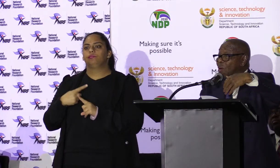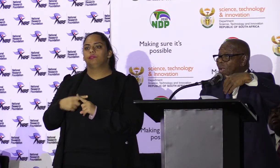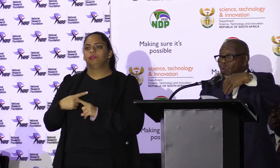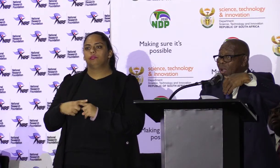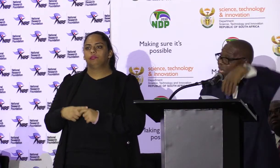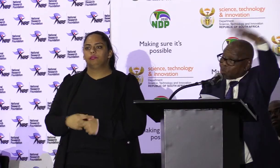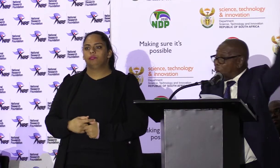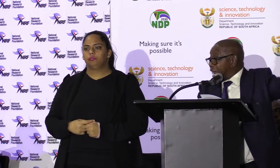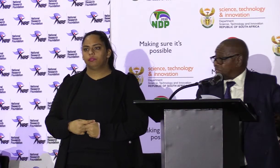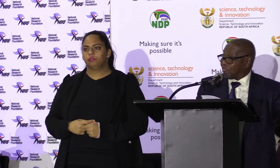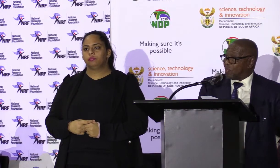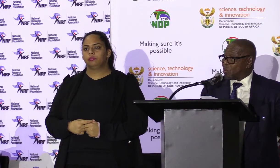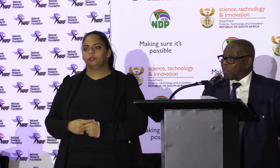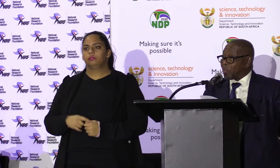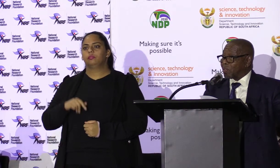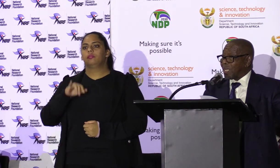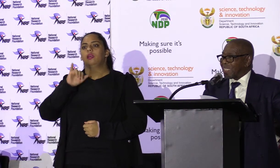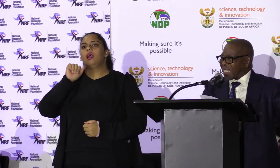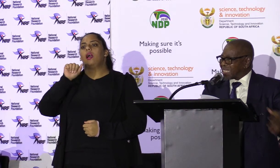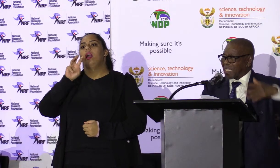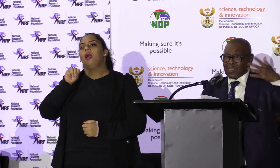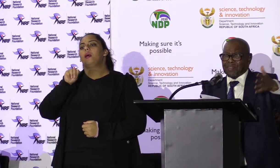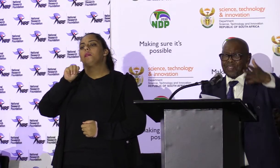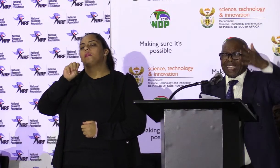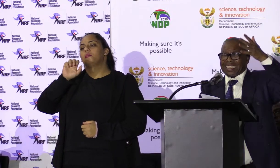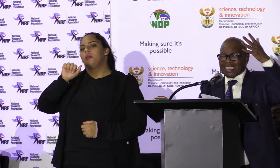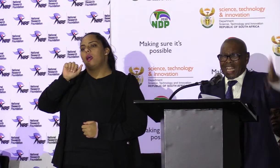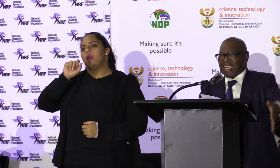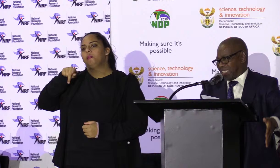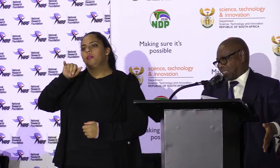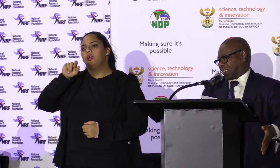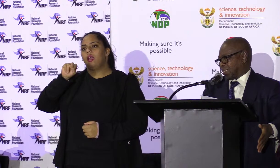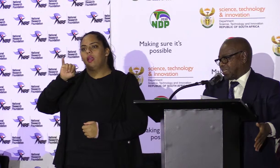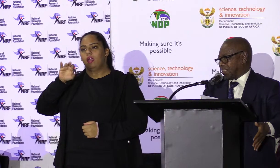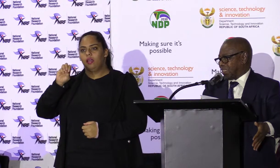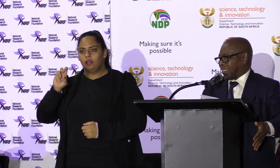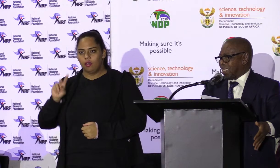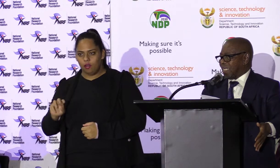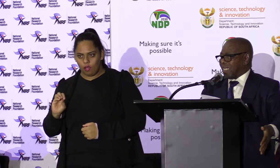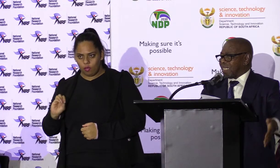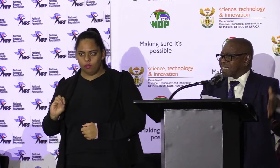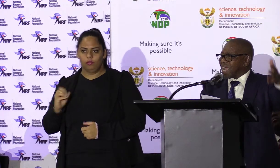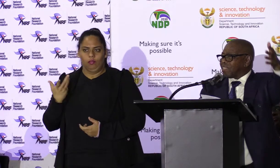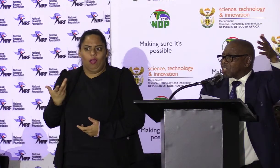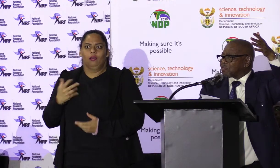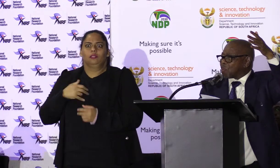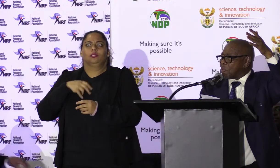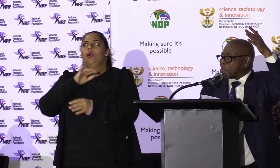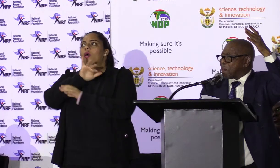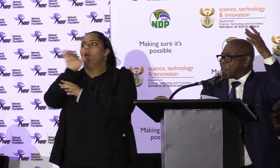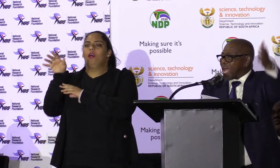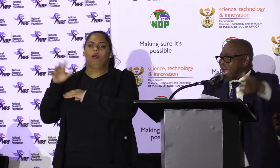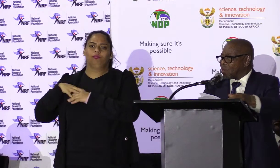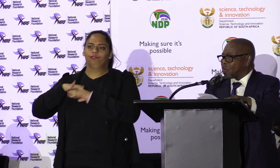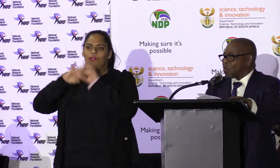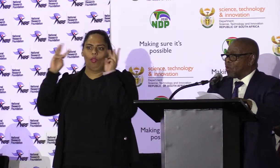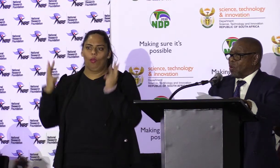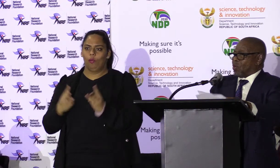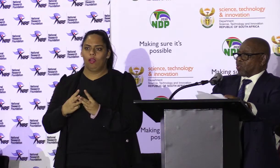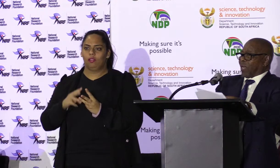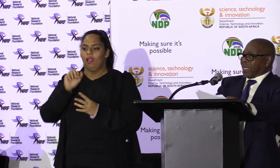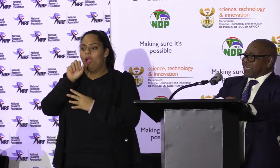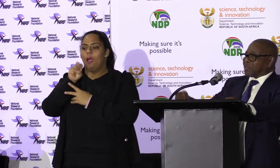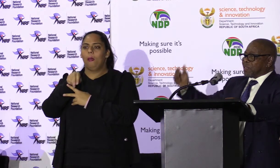Amapiano is now a worldwide phenomenon. That's South African talent. It ranges from